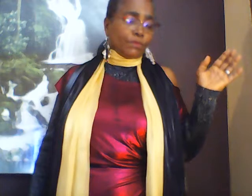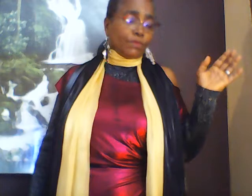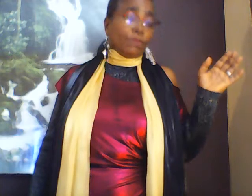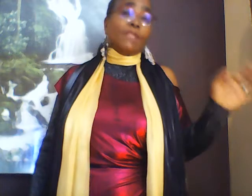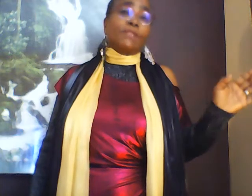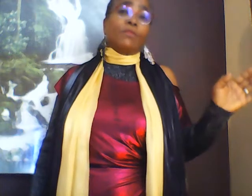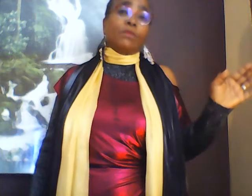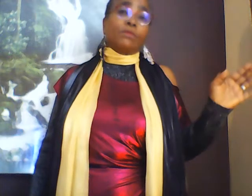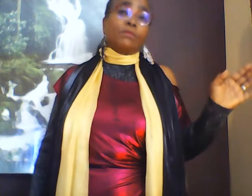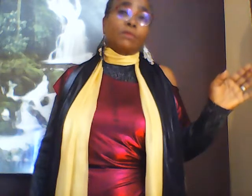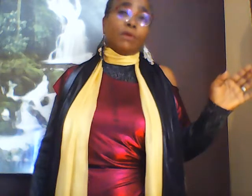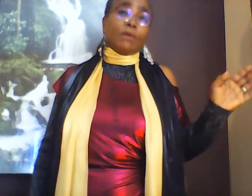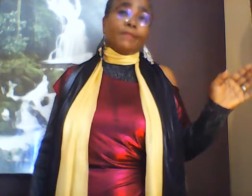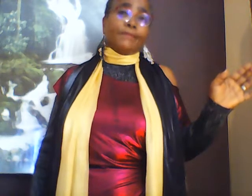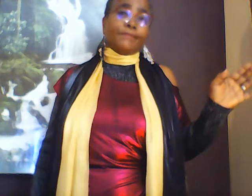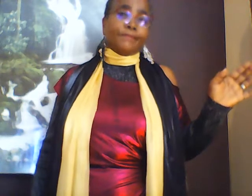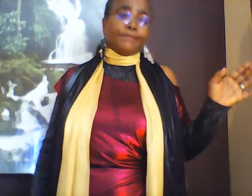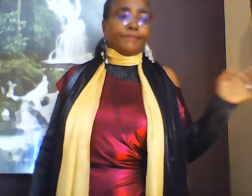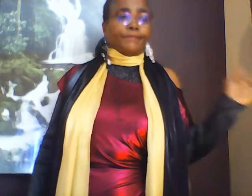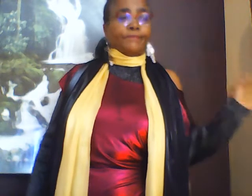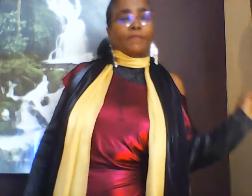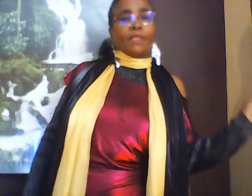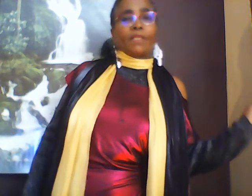who makes the blood come.